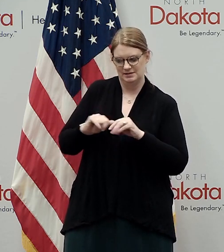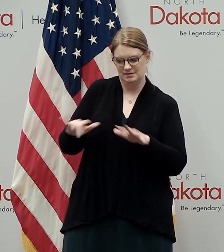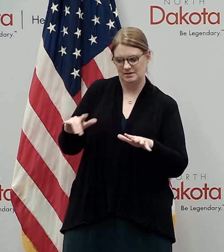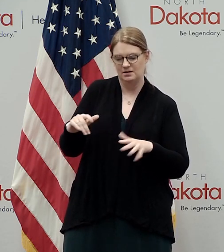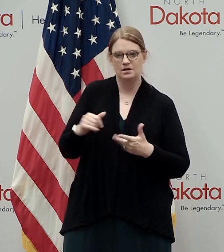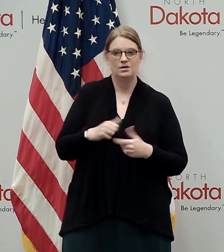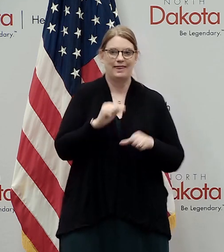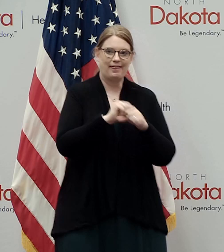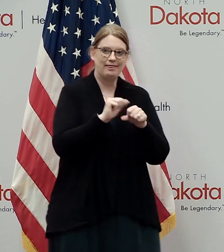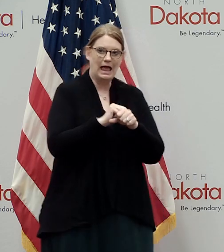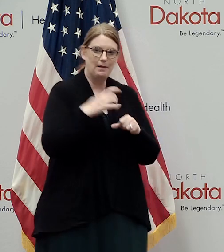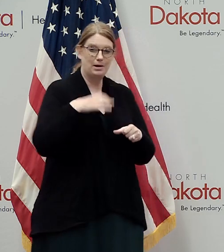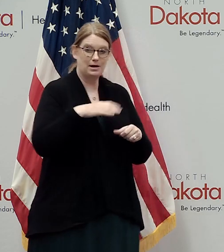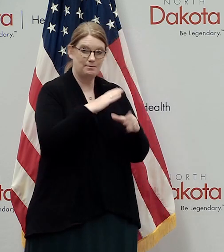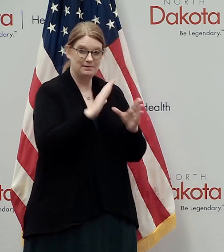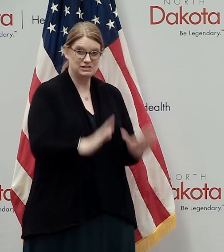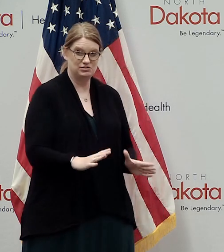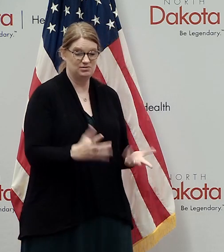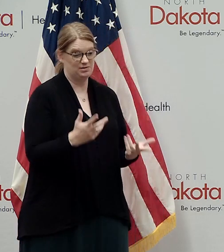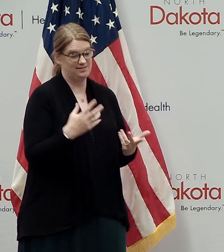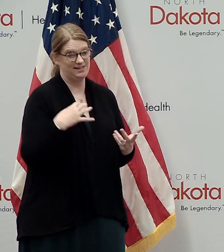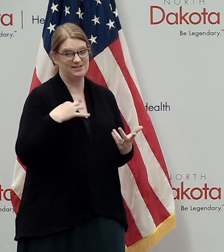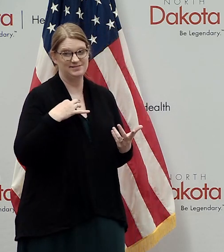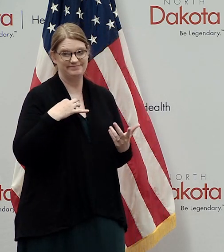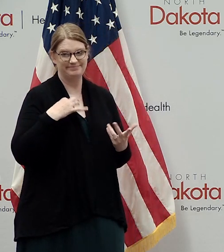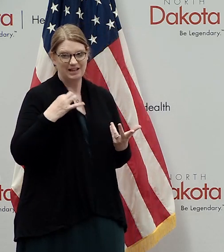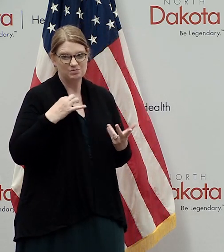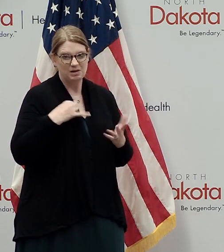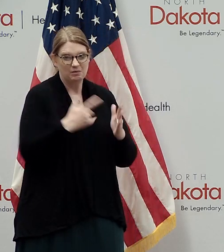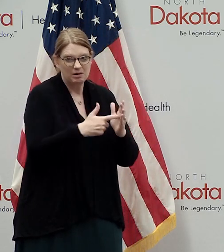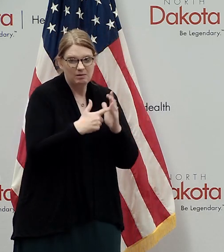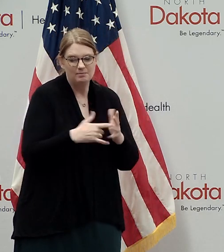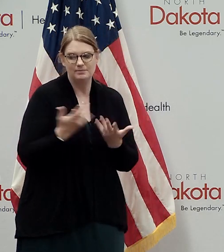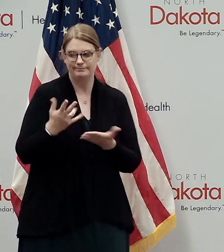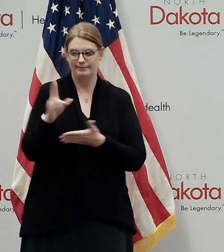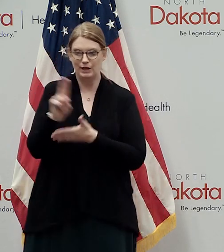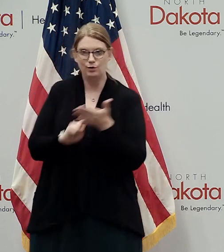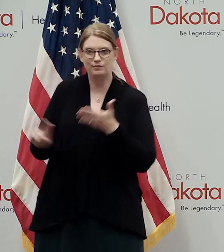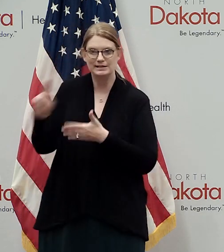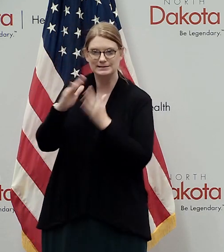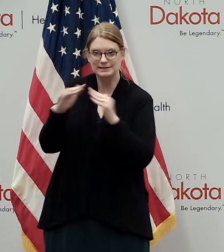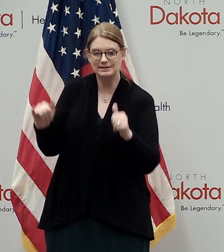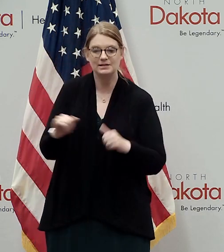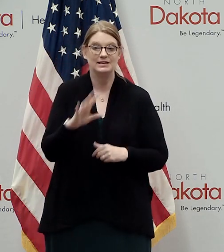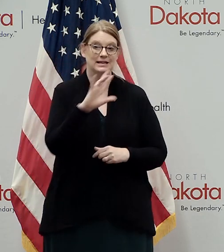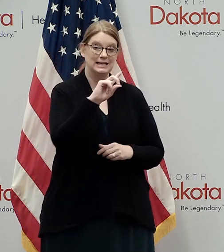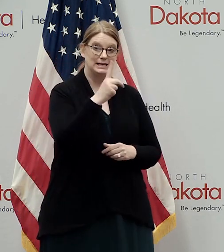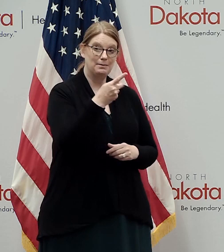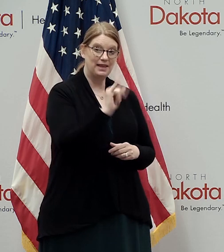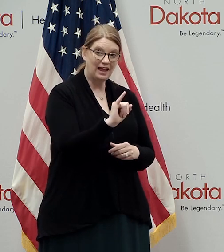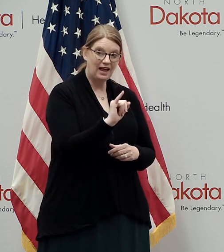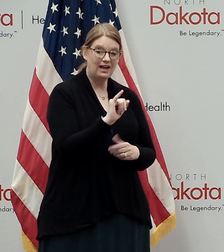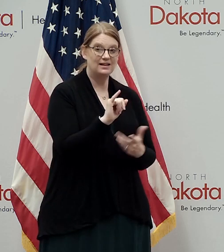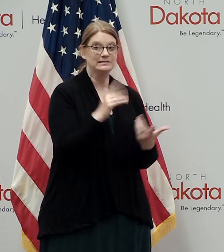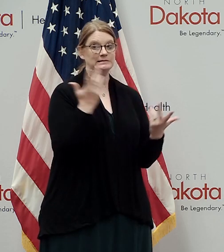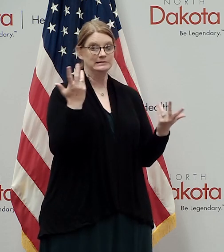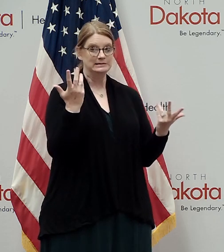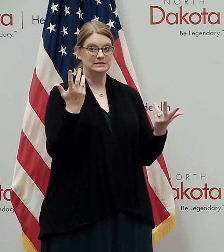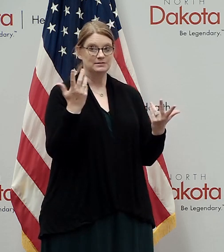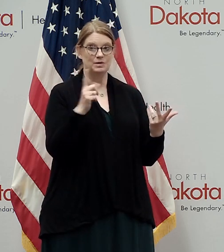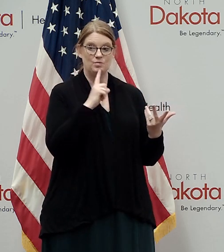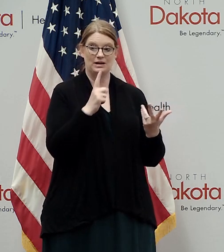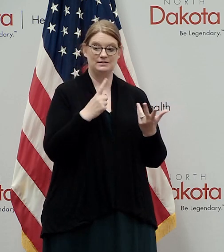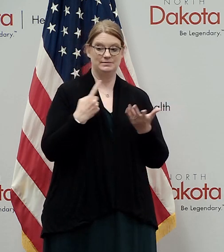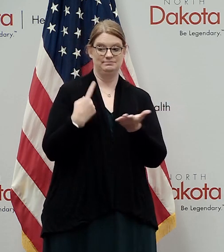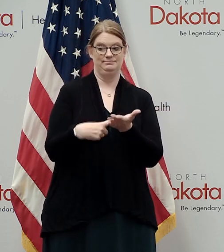labor commissioner, what are those types of eligibility requirements? The university system and the Department of Public Instruction for K-12 have been